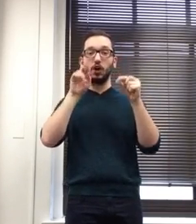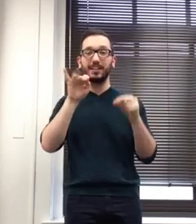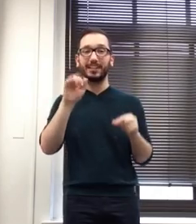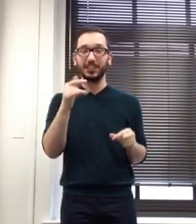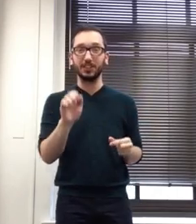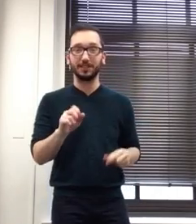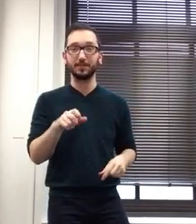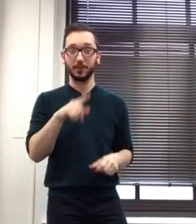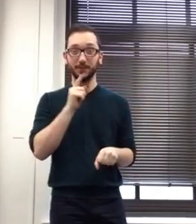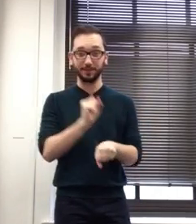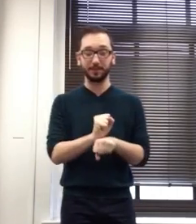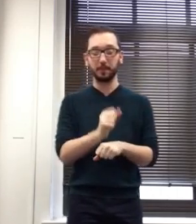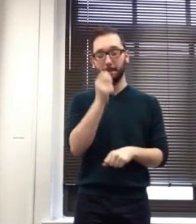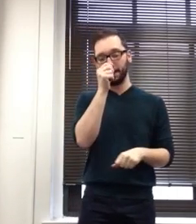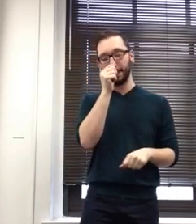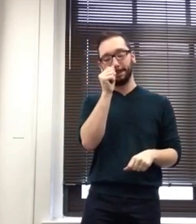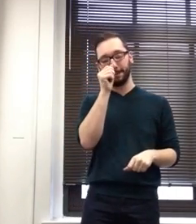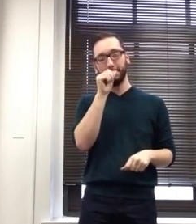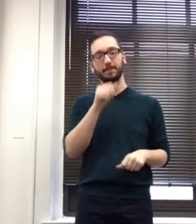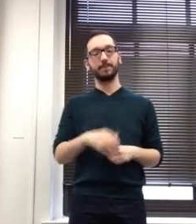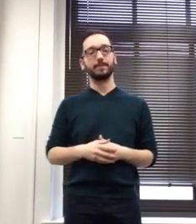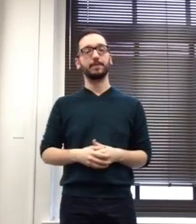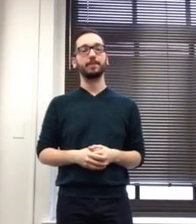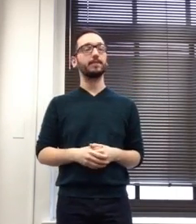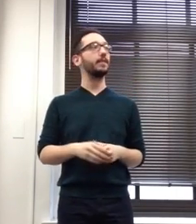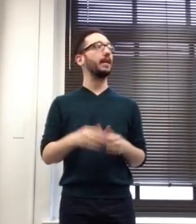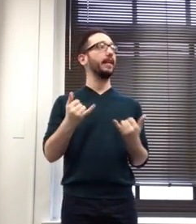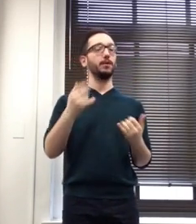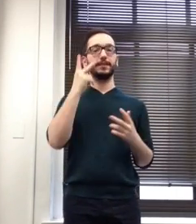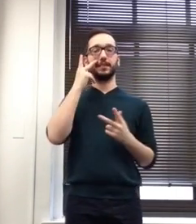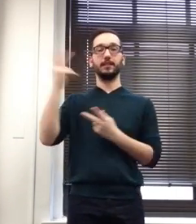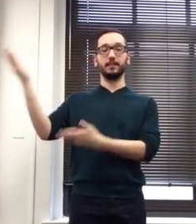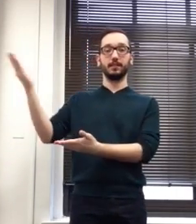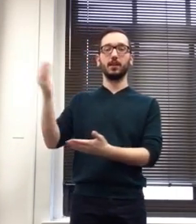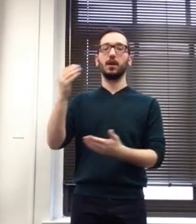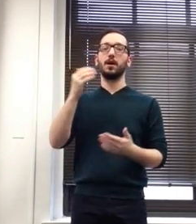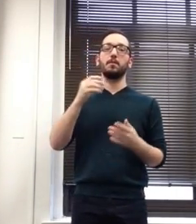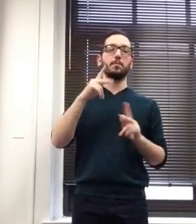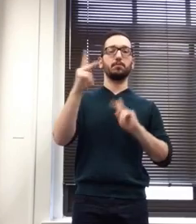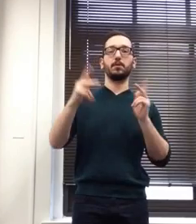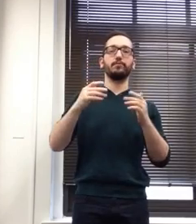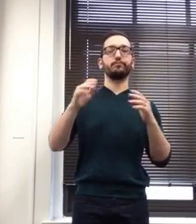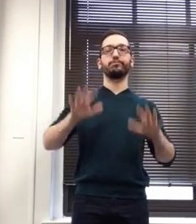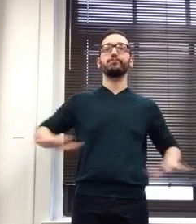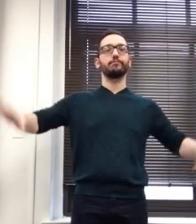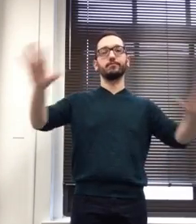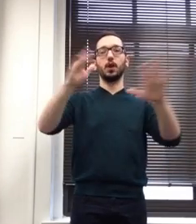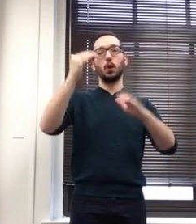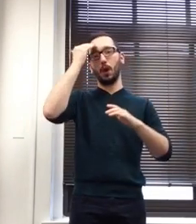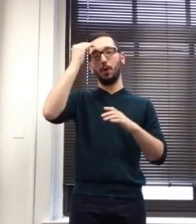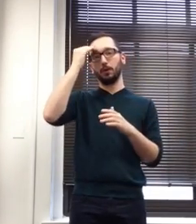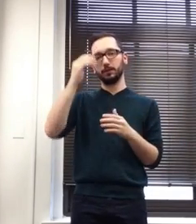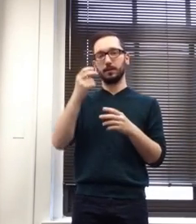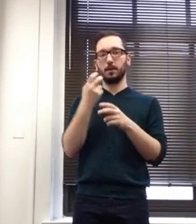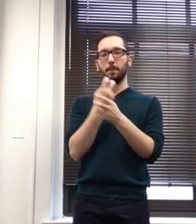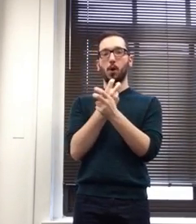what I've done up here is an incredible, probably a world-famous picture of a bone that I drew up there myself. I want you to know I did this myself. I